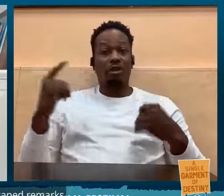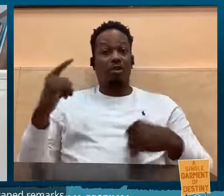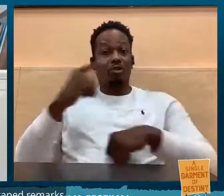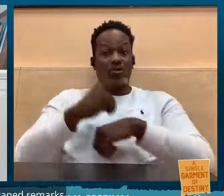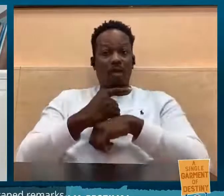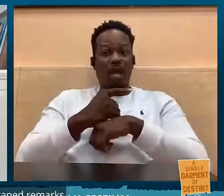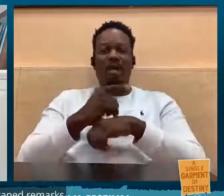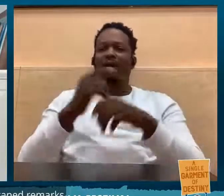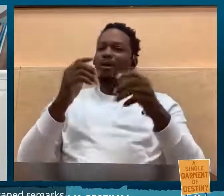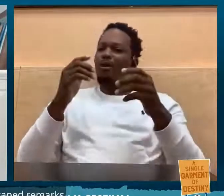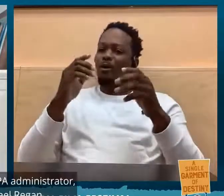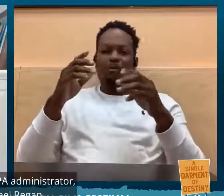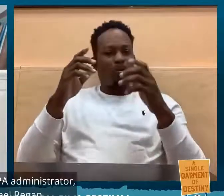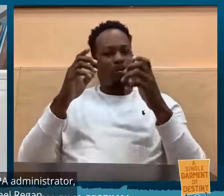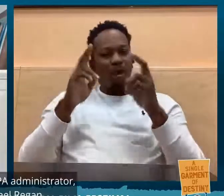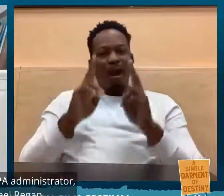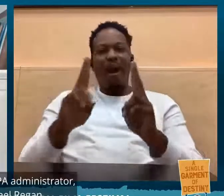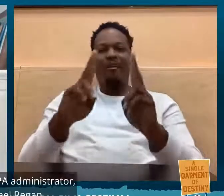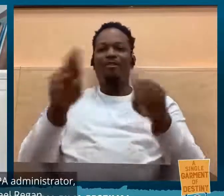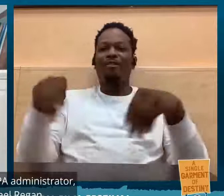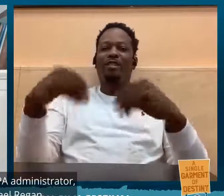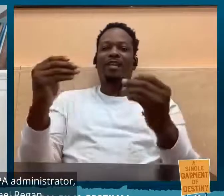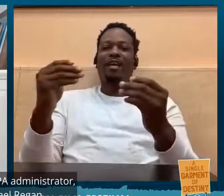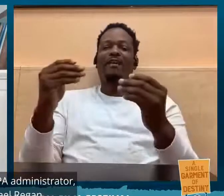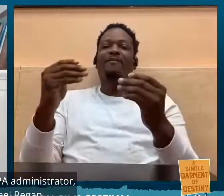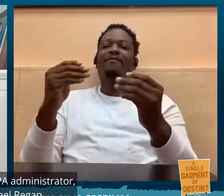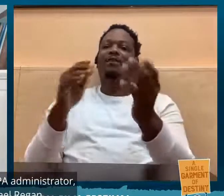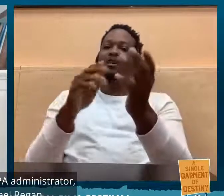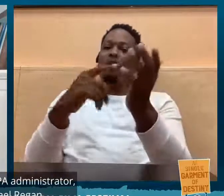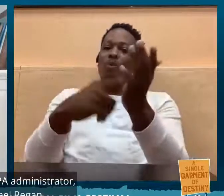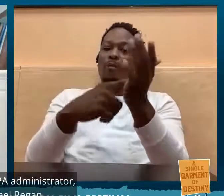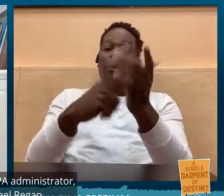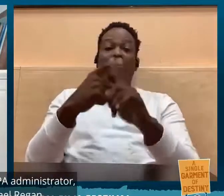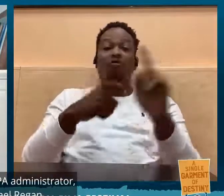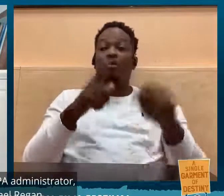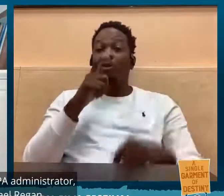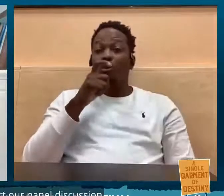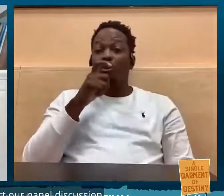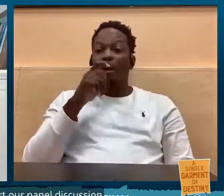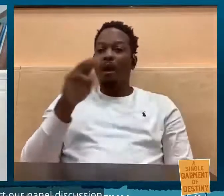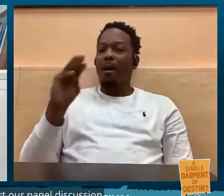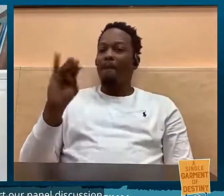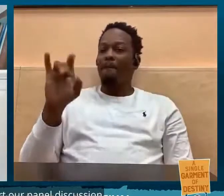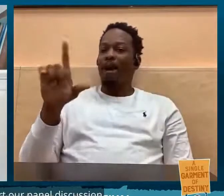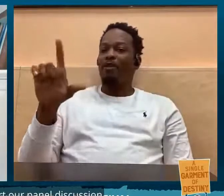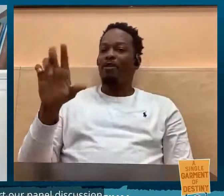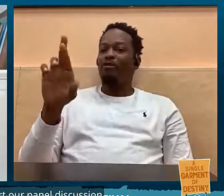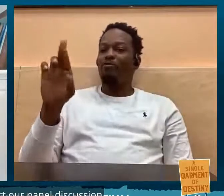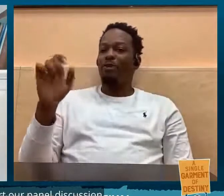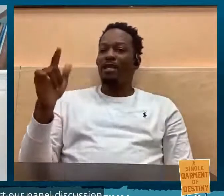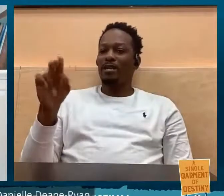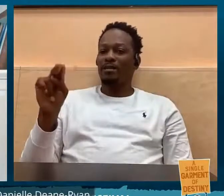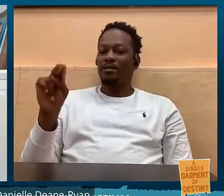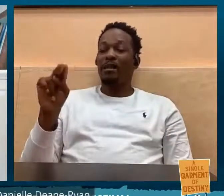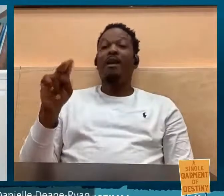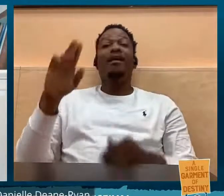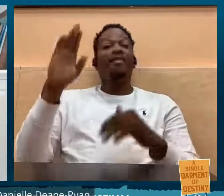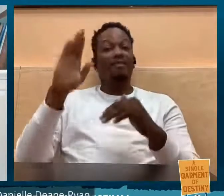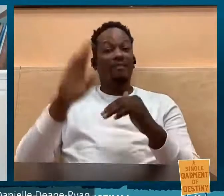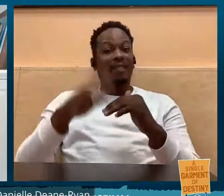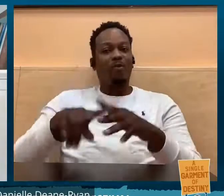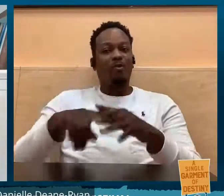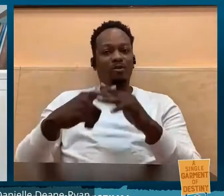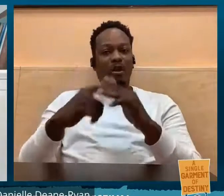program with pre-taped remarks from U.S. EPA Administrator Michael Regan. And then we'll start our panel discussion, moderated